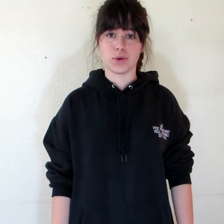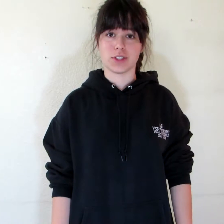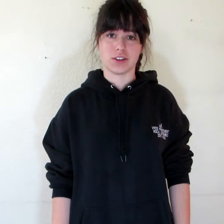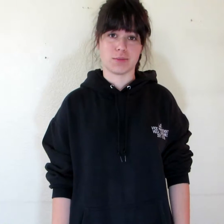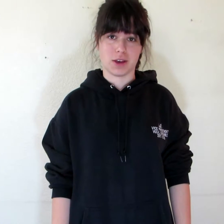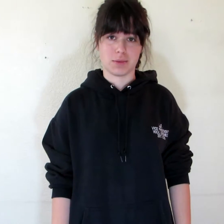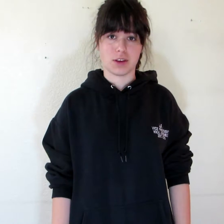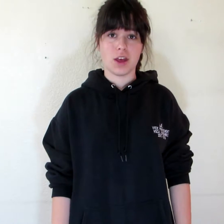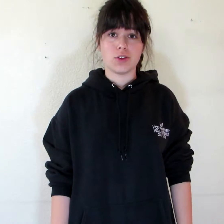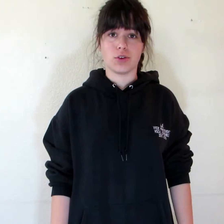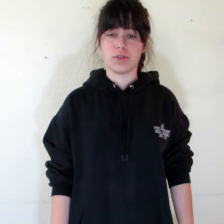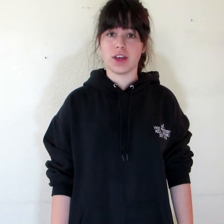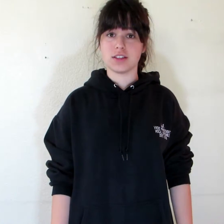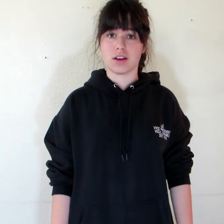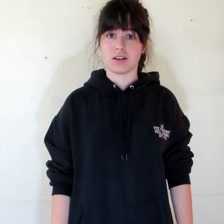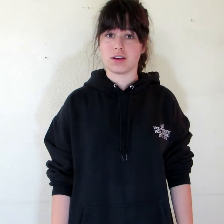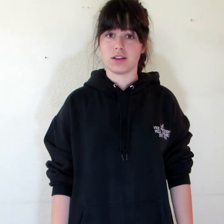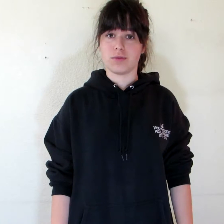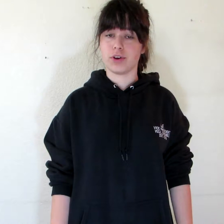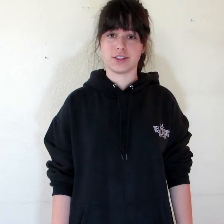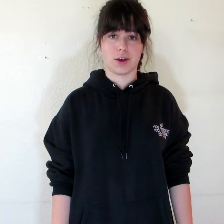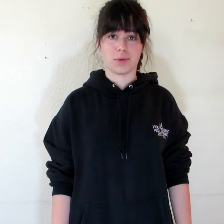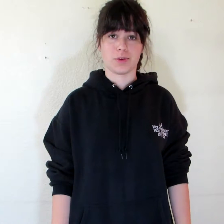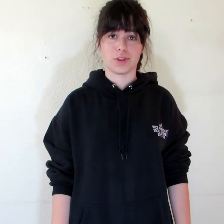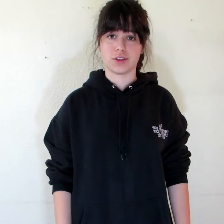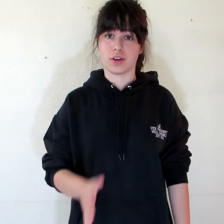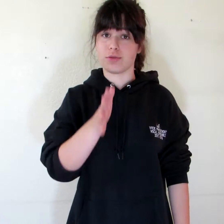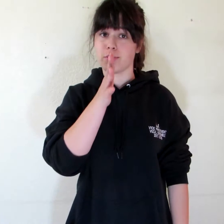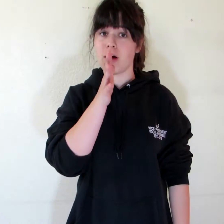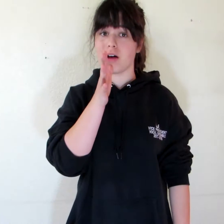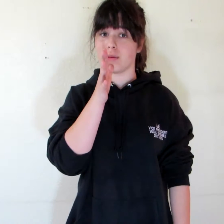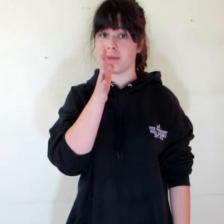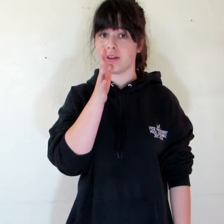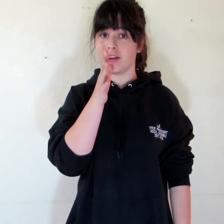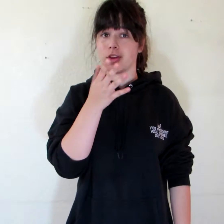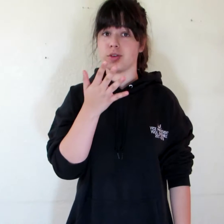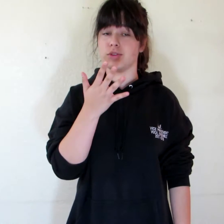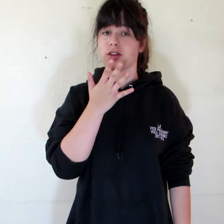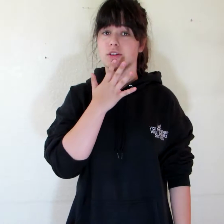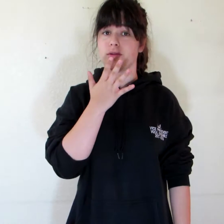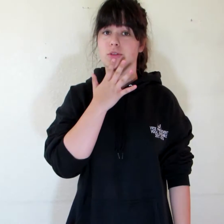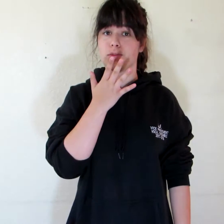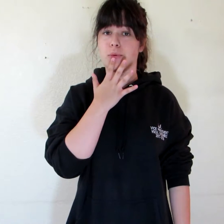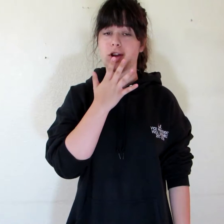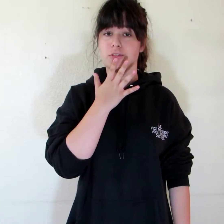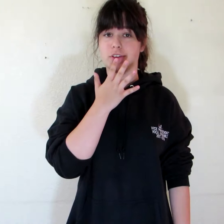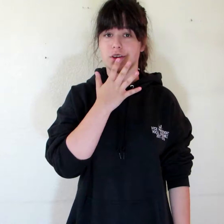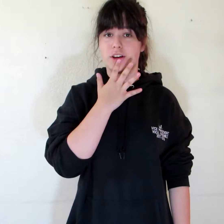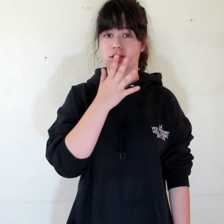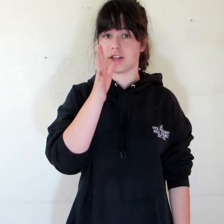teach a baby. So if they sign, for example, the sign for mom using their pointer finger instead of